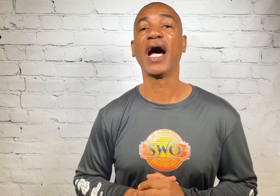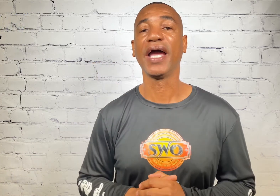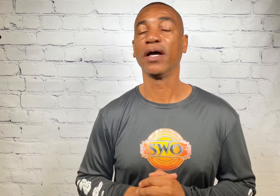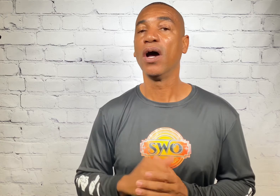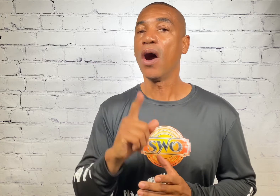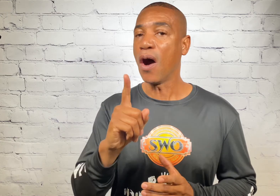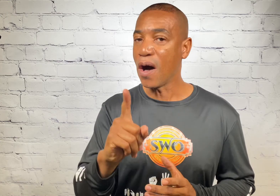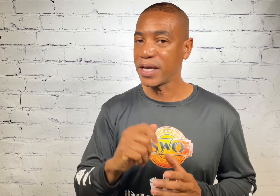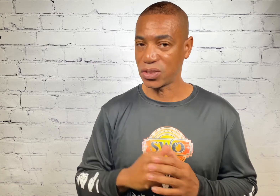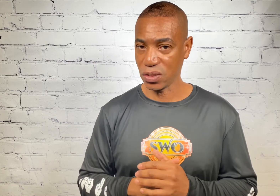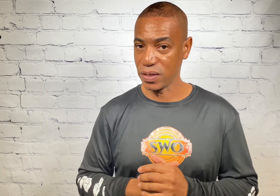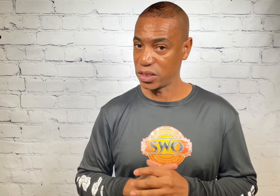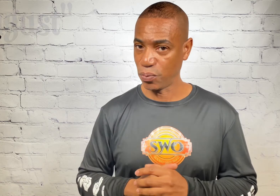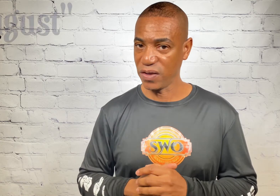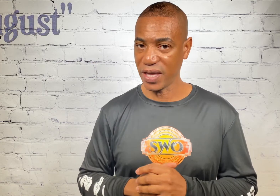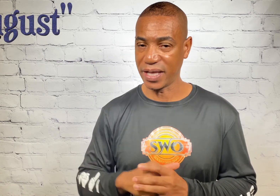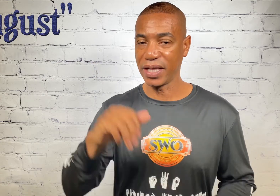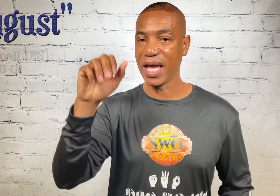July. August, though, is abbreviated.